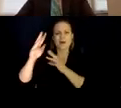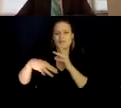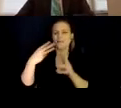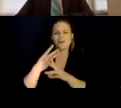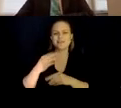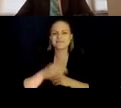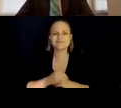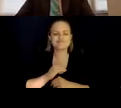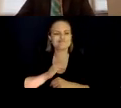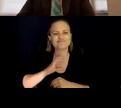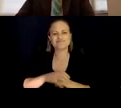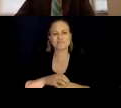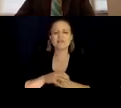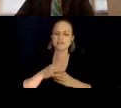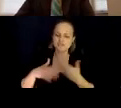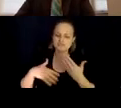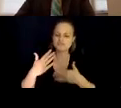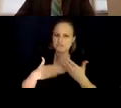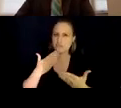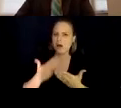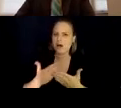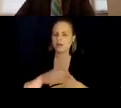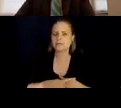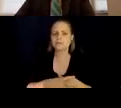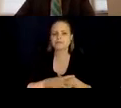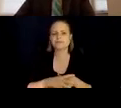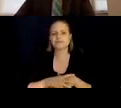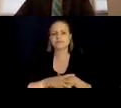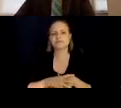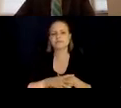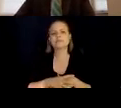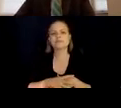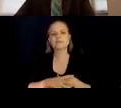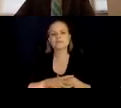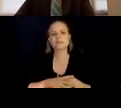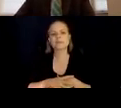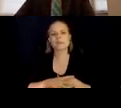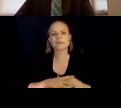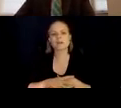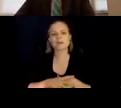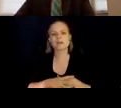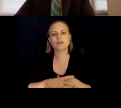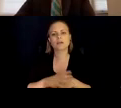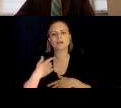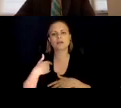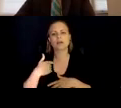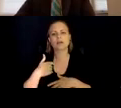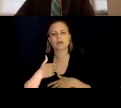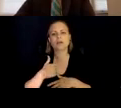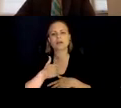went along pretty well. And then we were diagnosed, and that changed